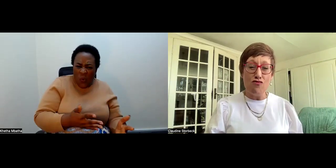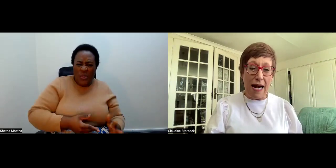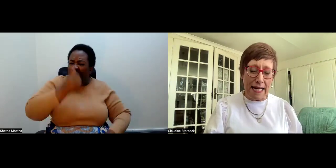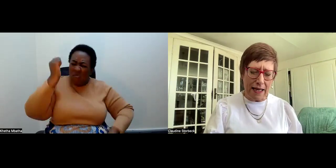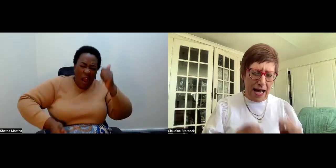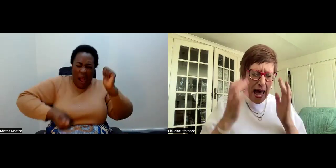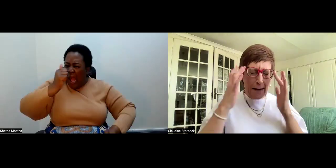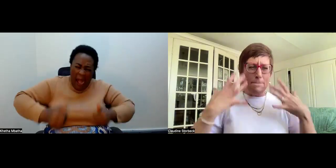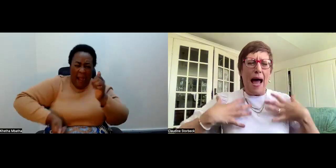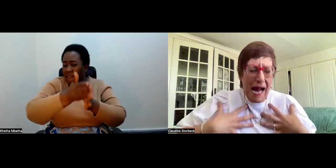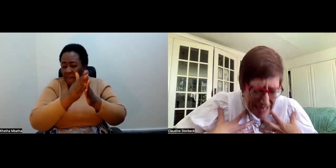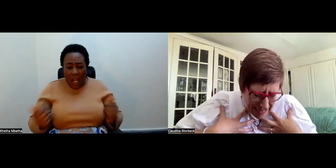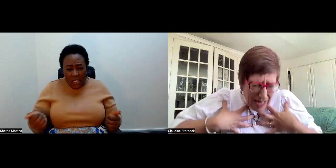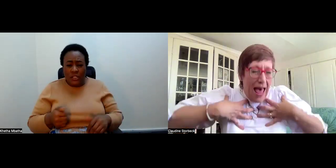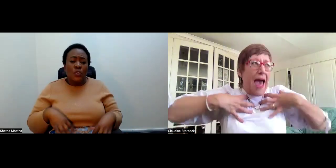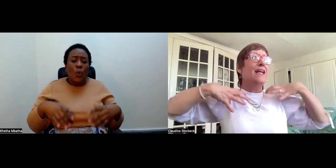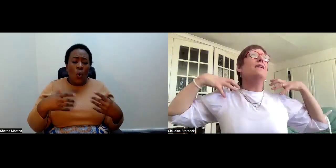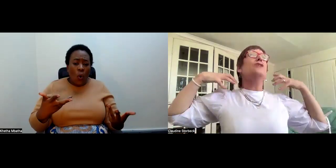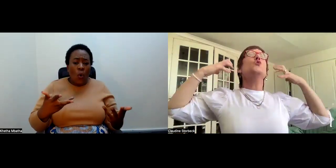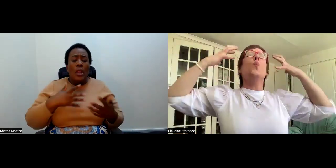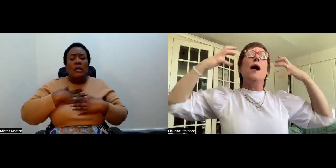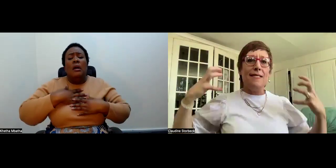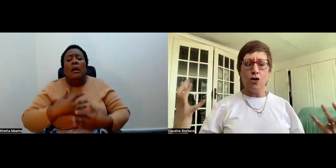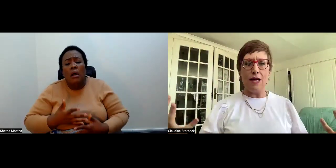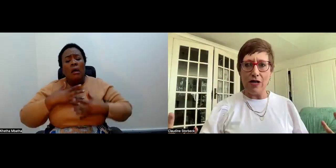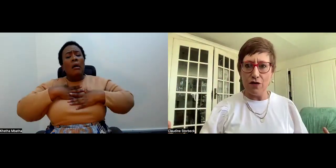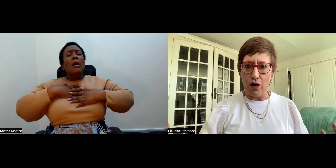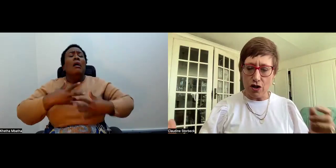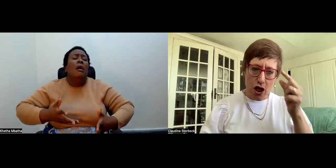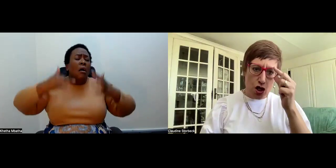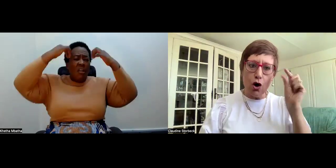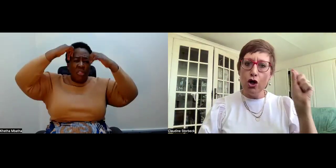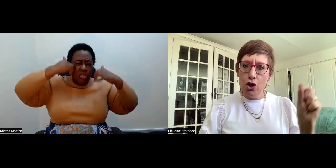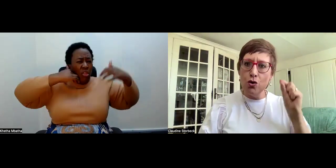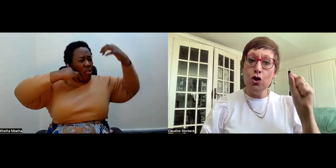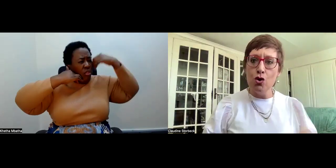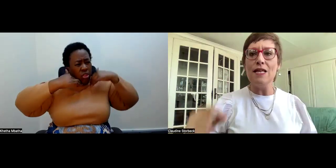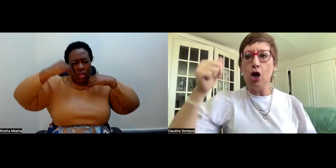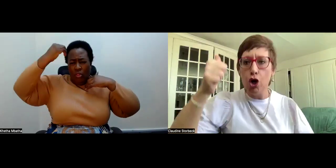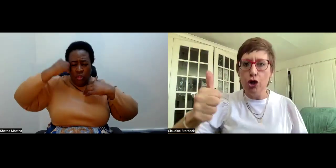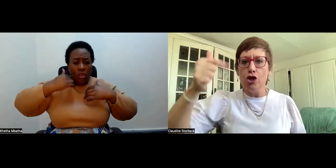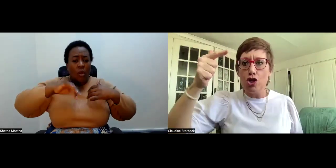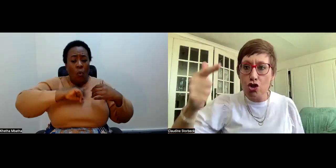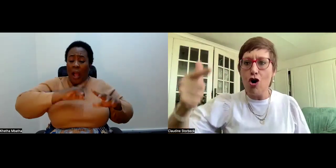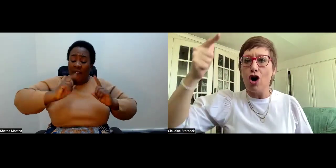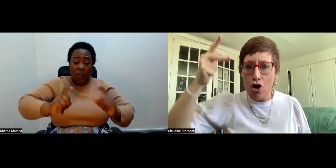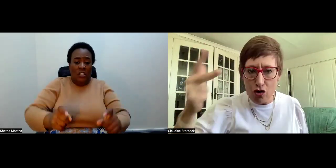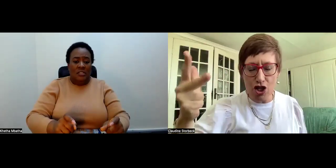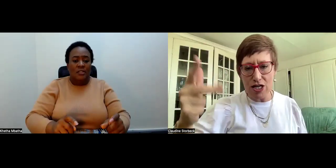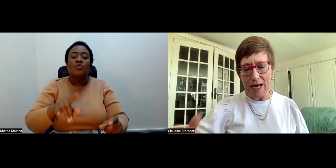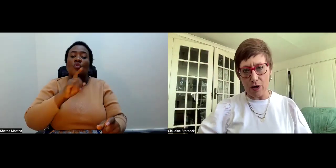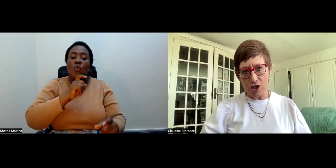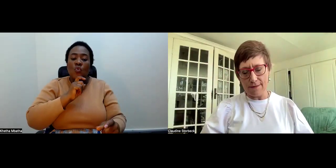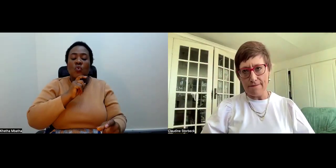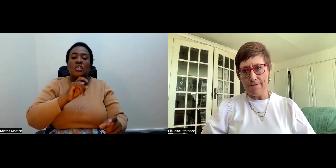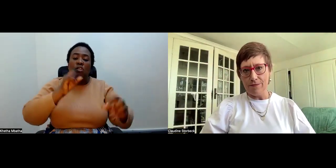are they running and panting and sweating because they run so fast? So are you using good, strong,